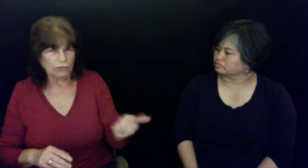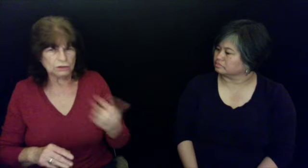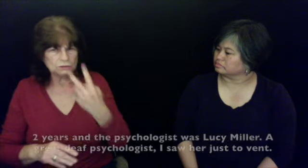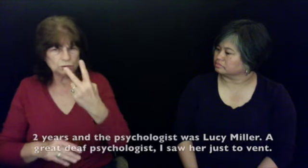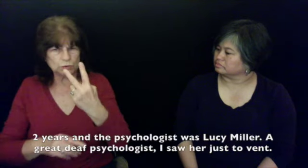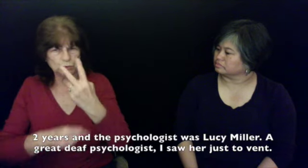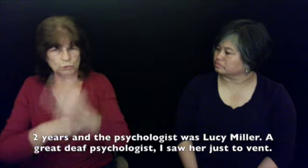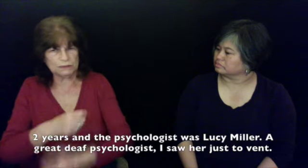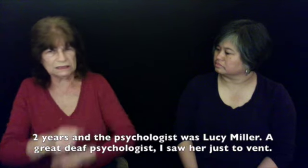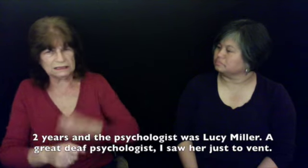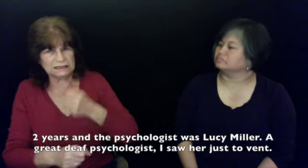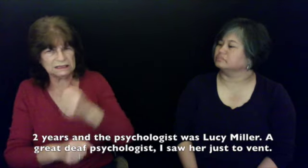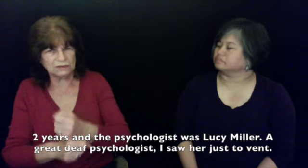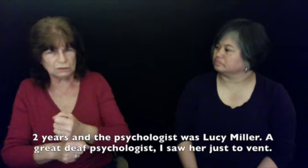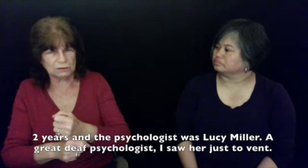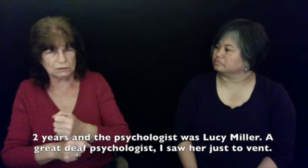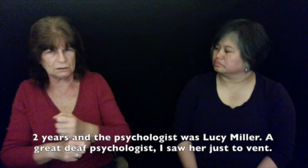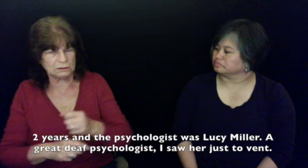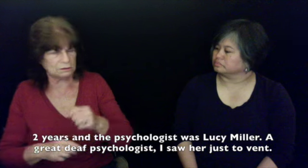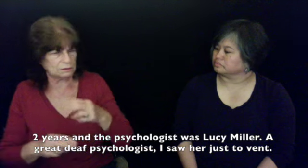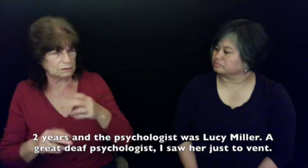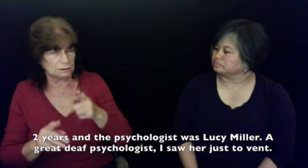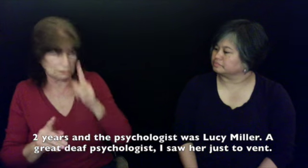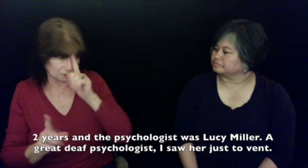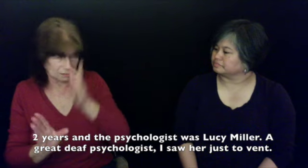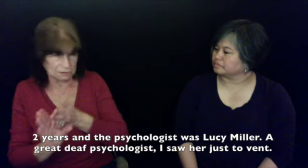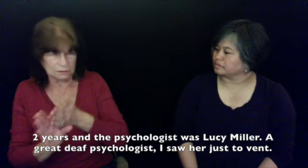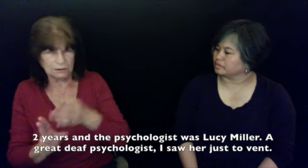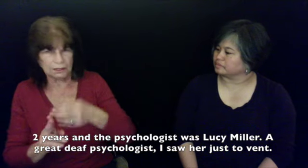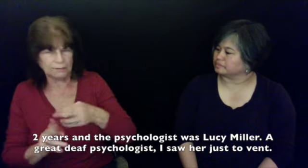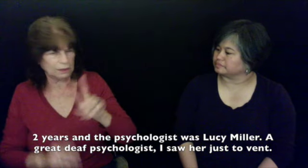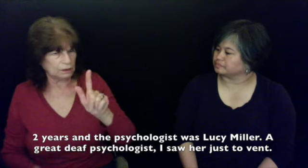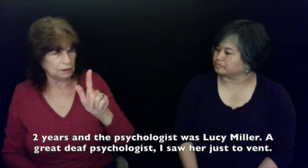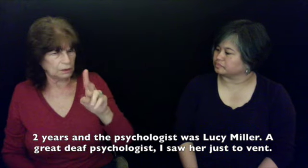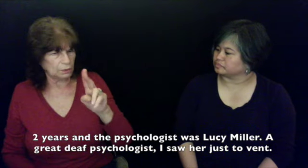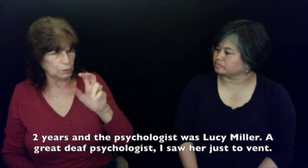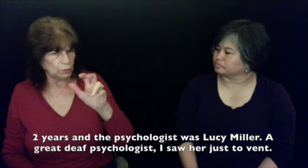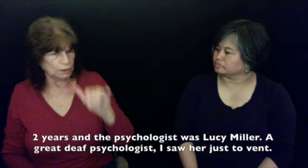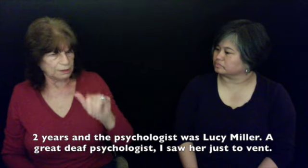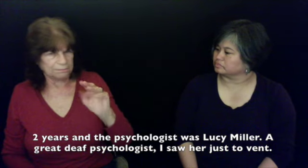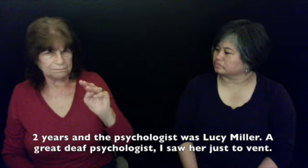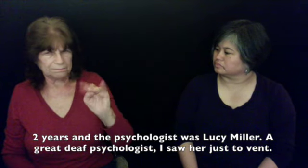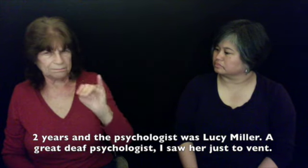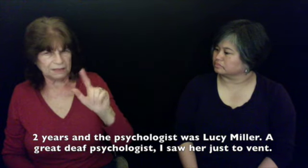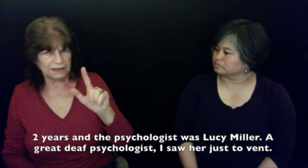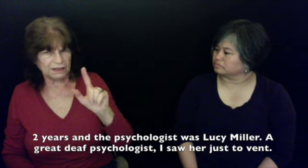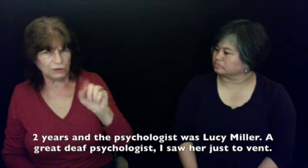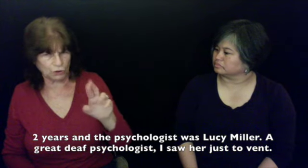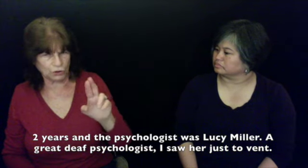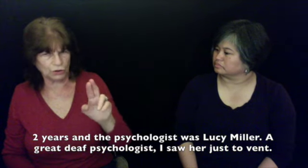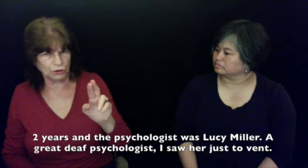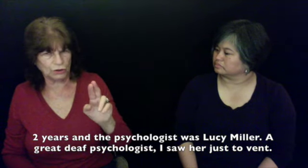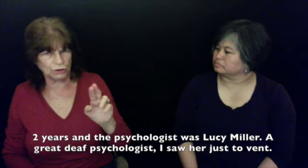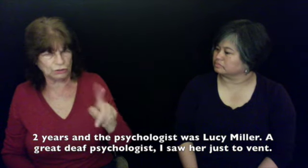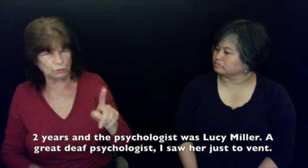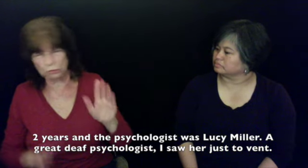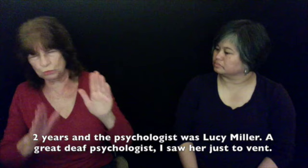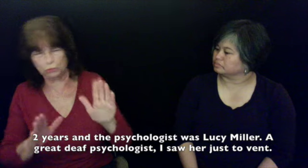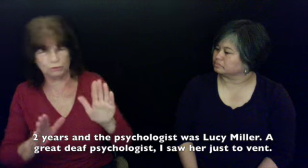another 2 years. And the psychologist was Lucy Miller, a great deaf psychologist. I saw her just to